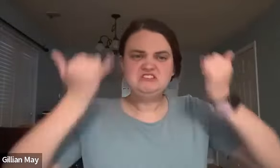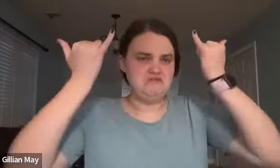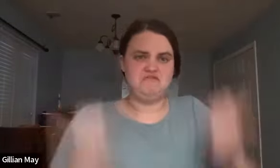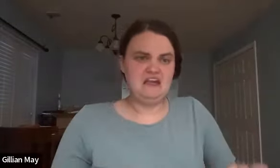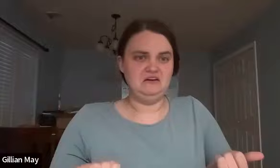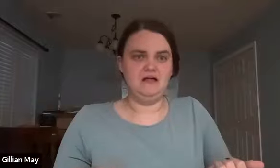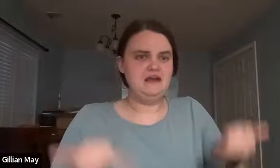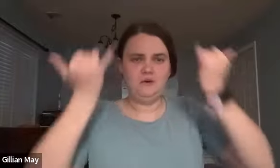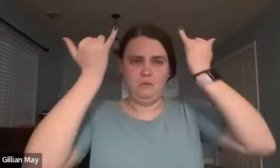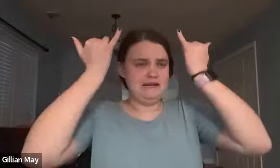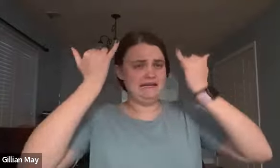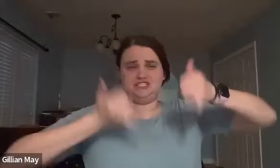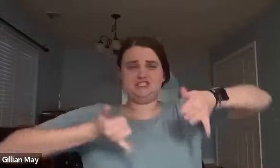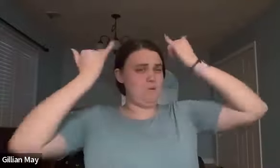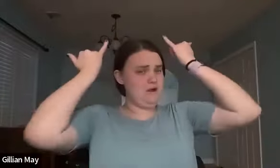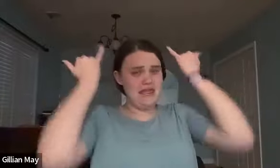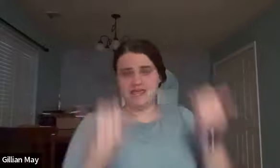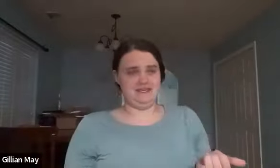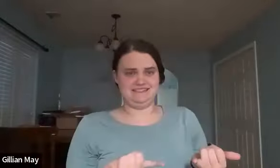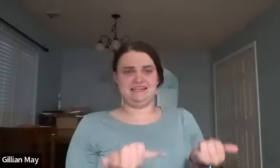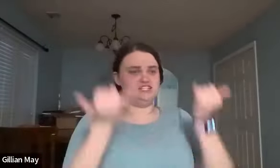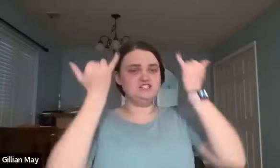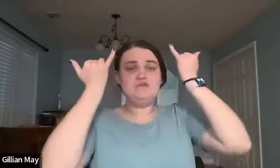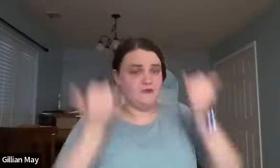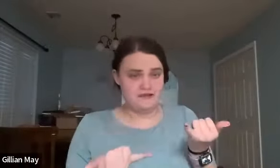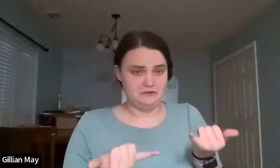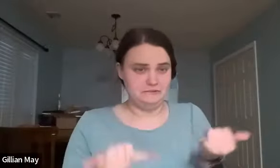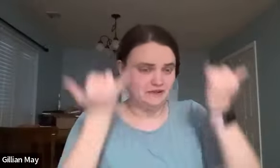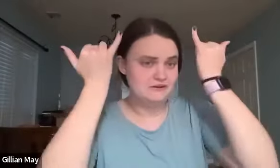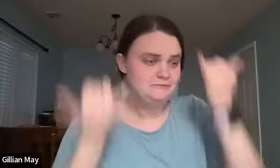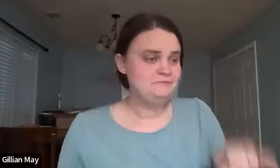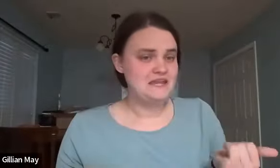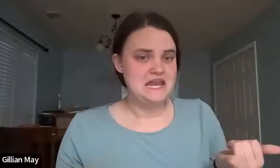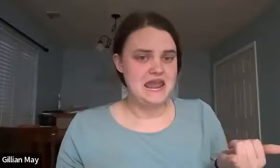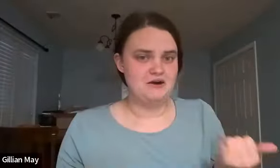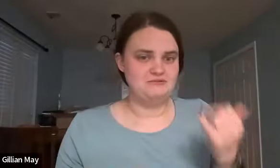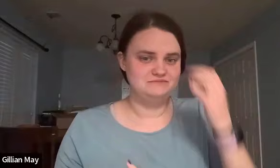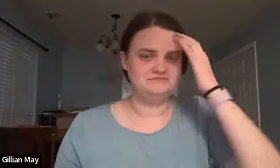so final. I don't know what it is. Just that one hit. It's like just so final to me, y'all. Now.